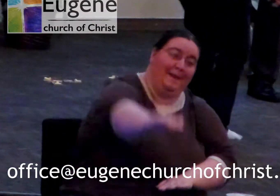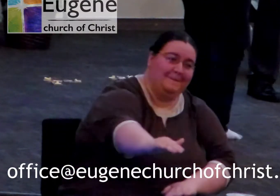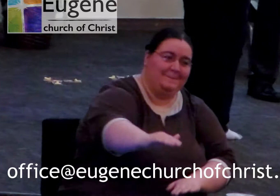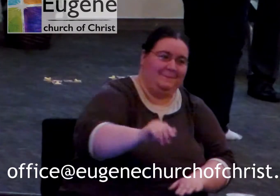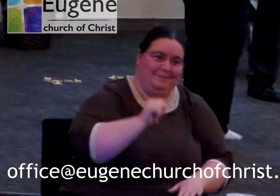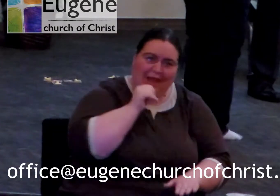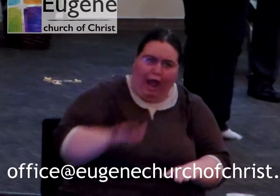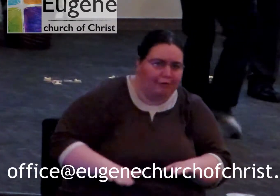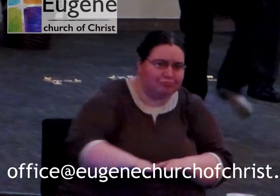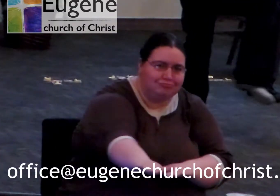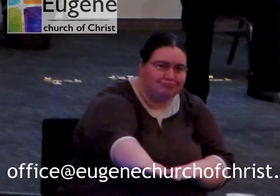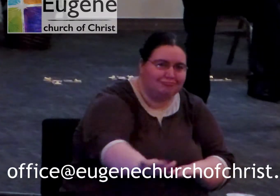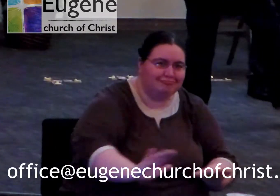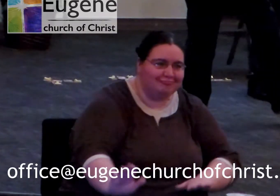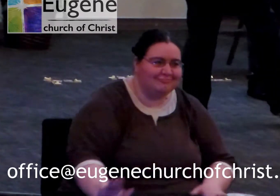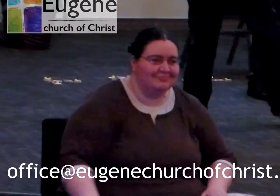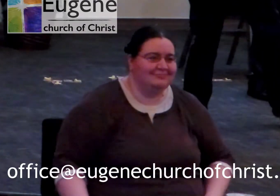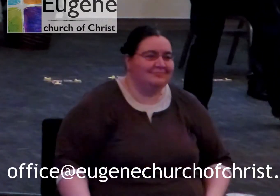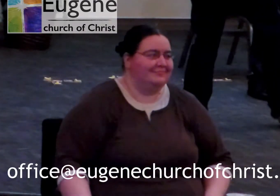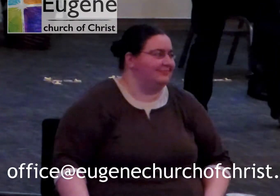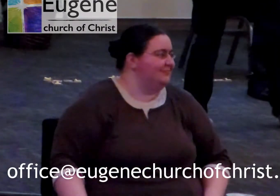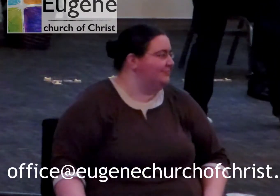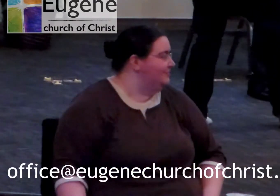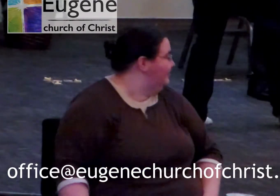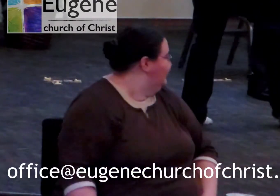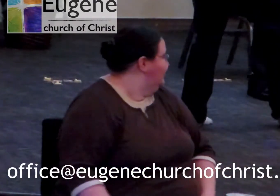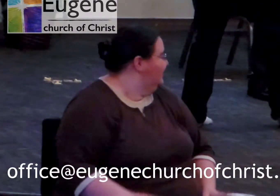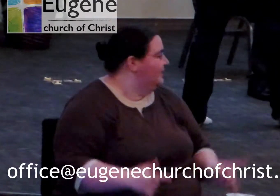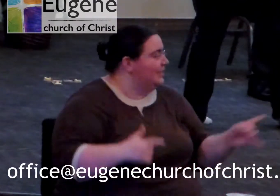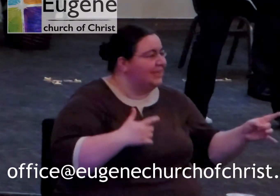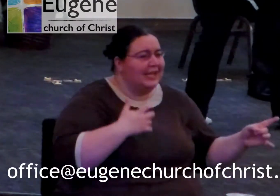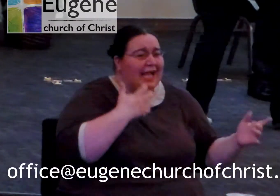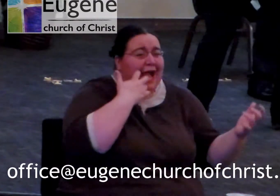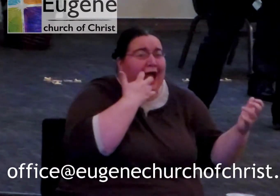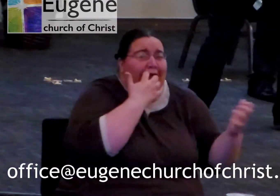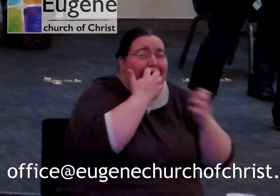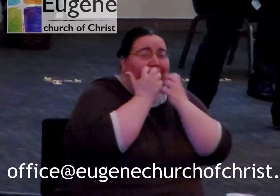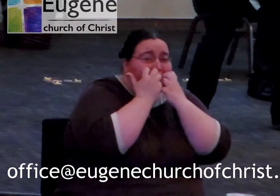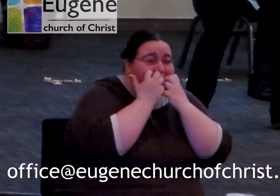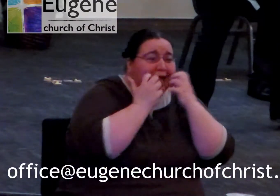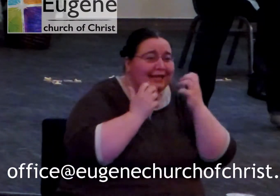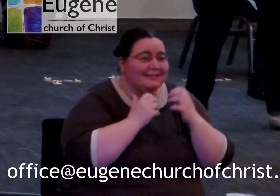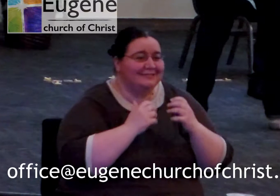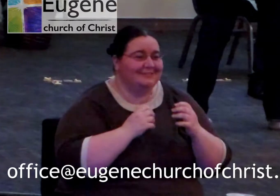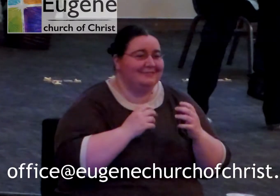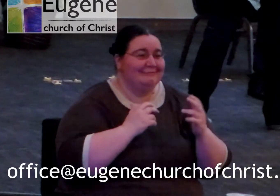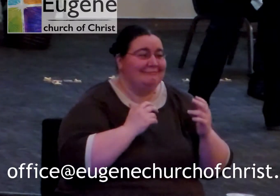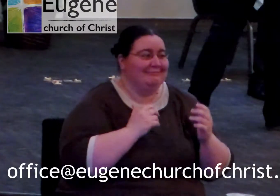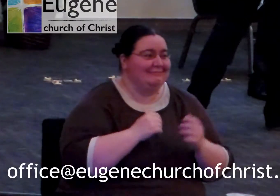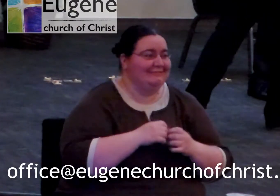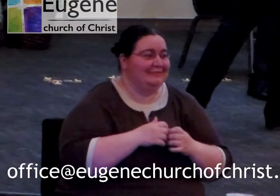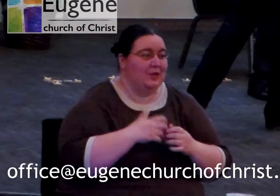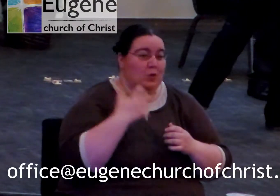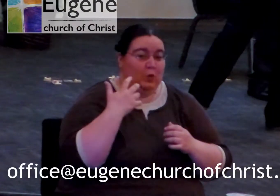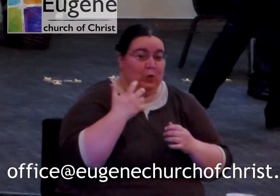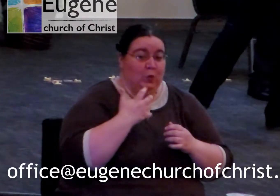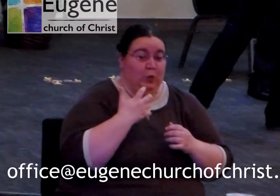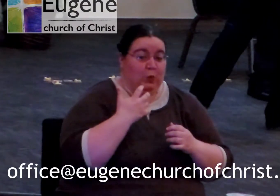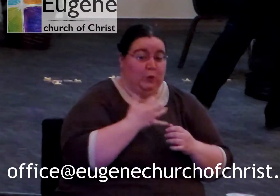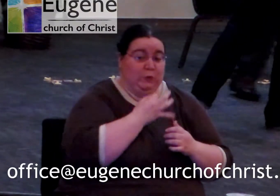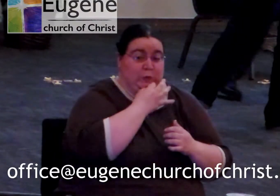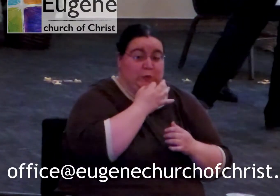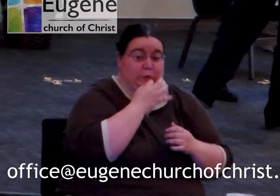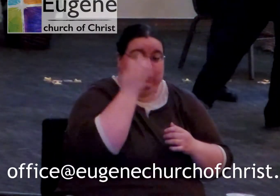Pick it. He's fine. Boy, they're really trying to get you. All right, leave the left one. Now, what we're going